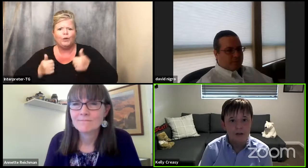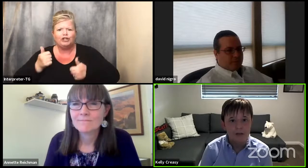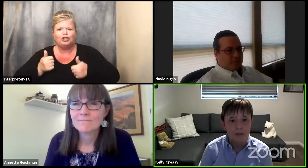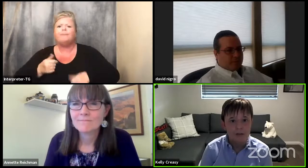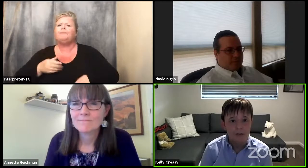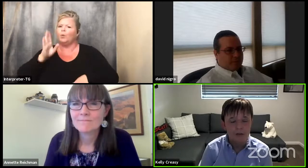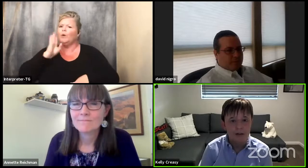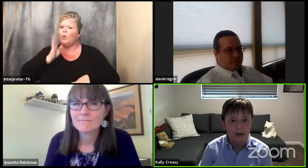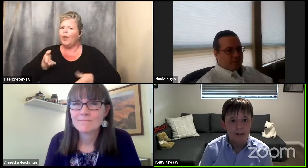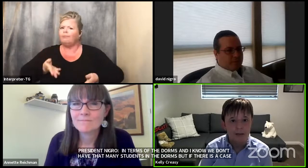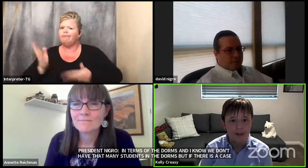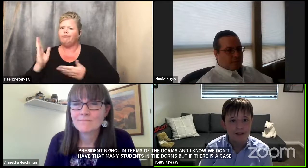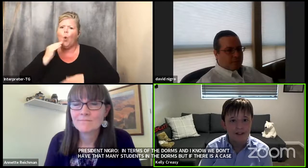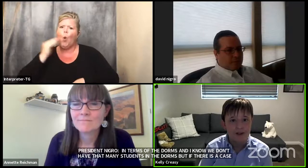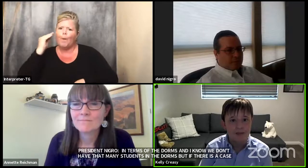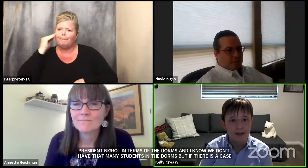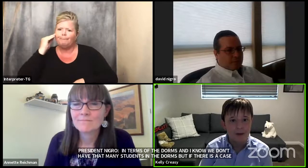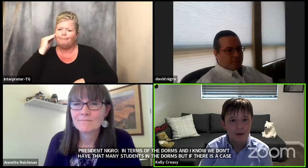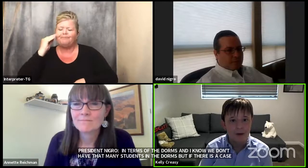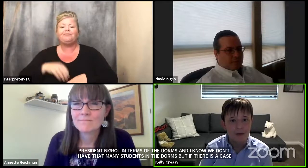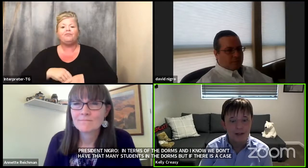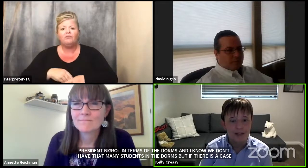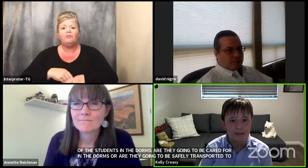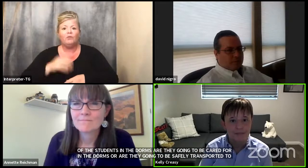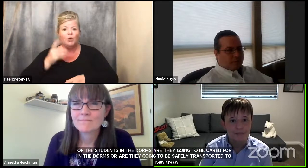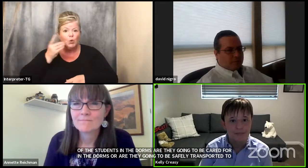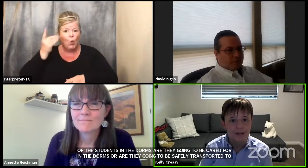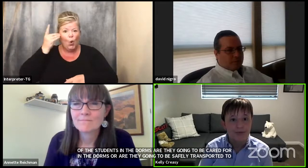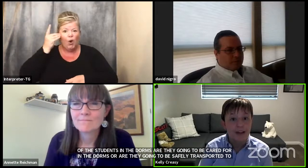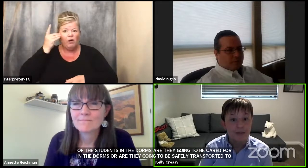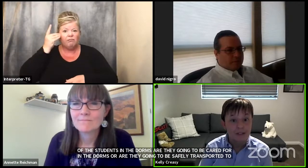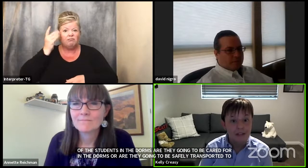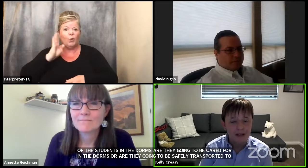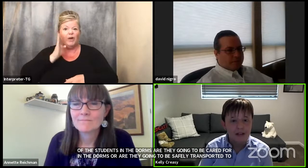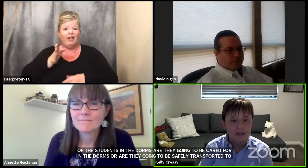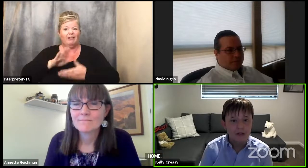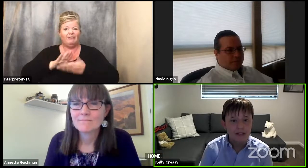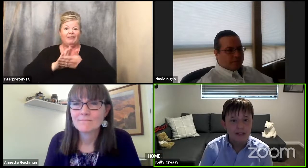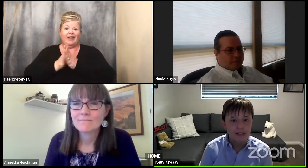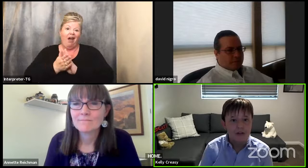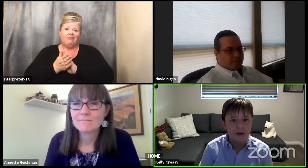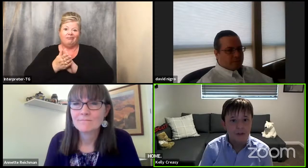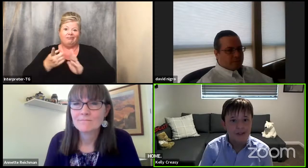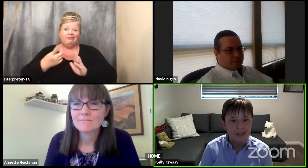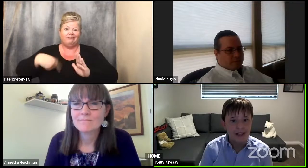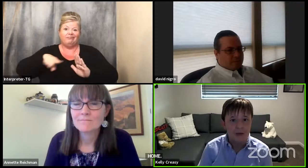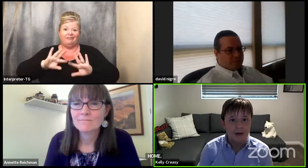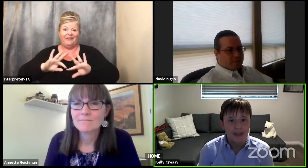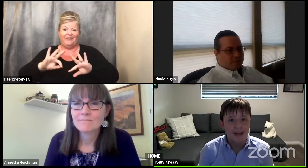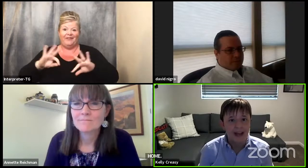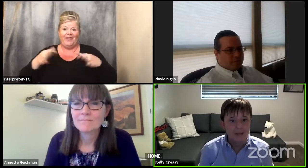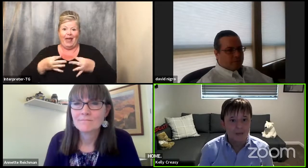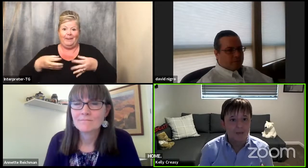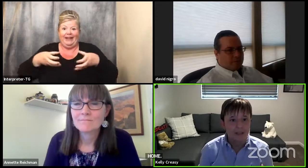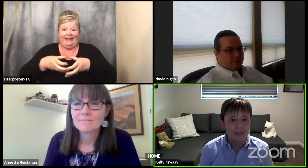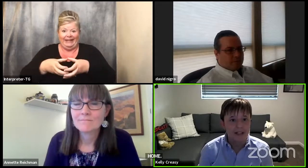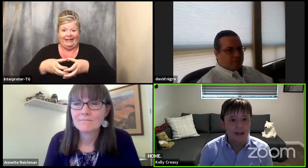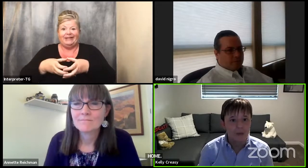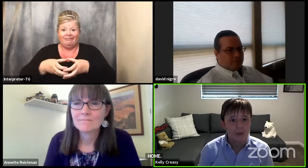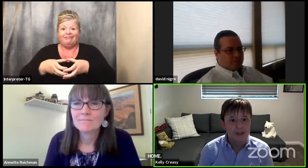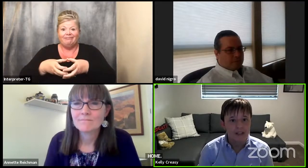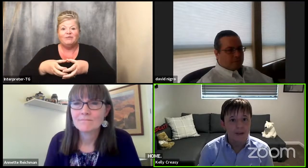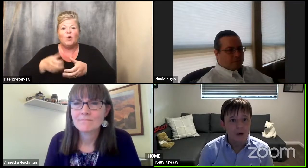home. Our dorms will essentially become their own families, so that each dorm will stay within that dorm